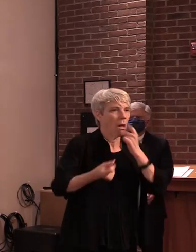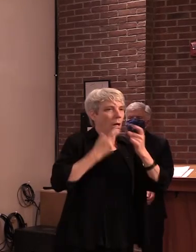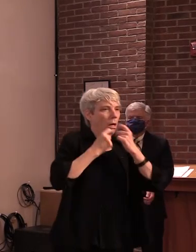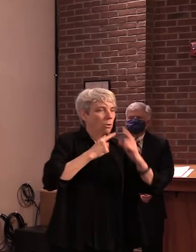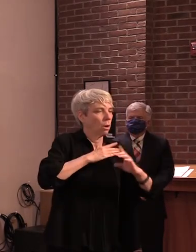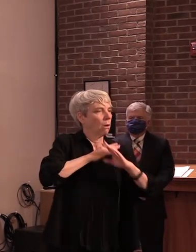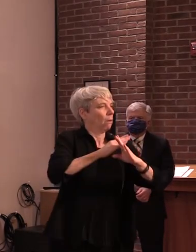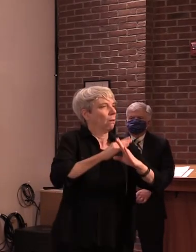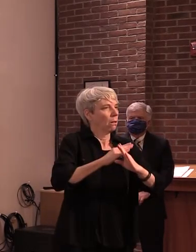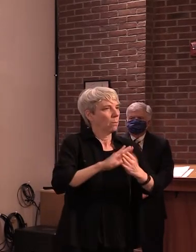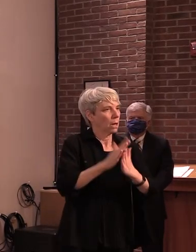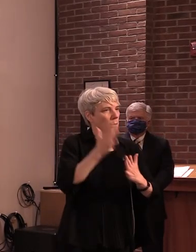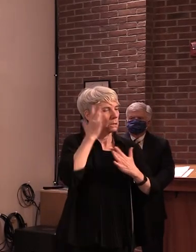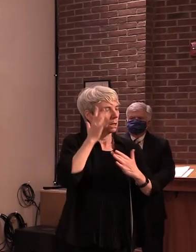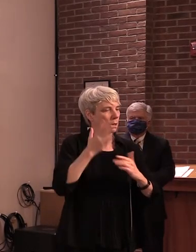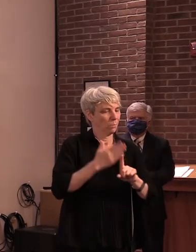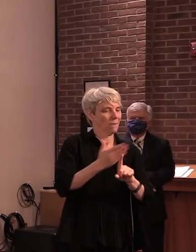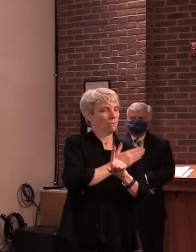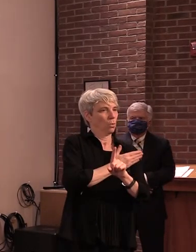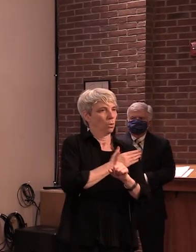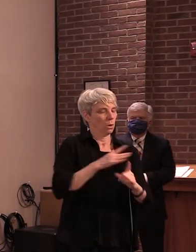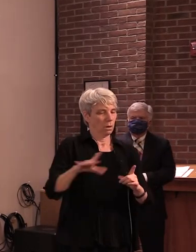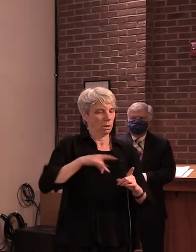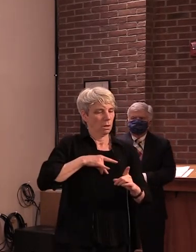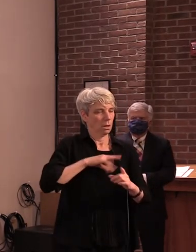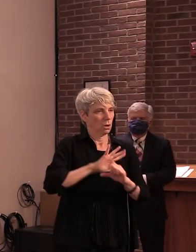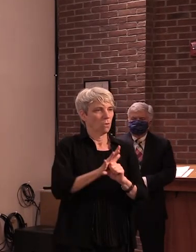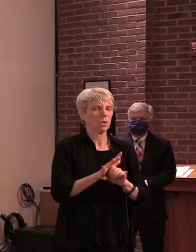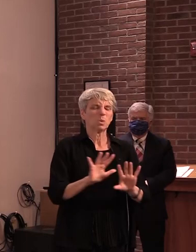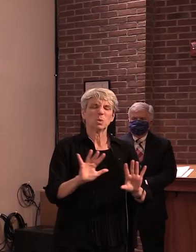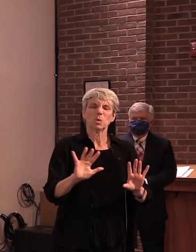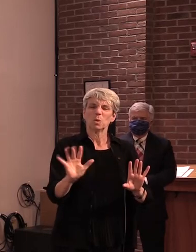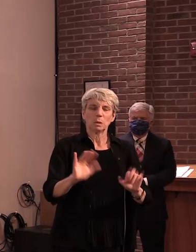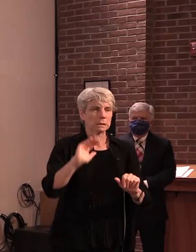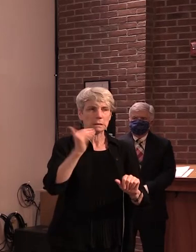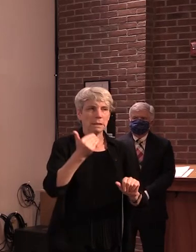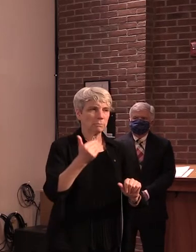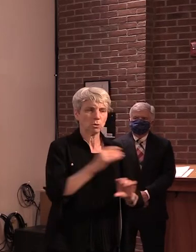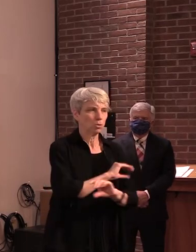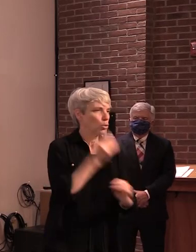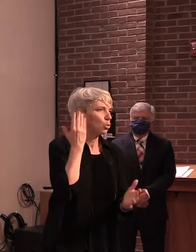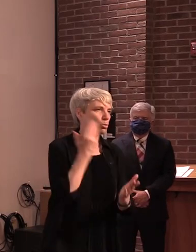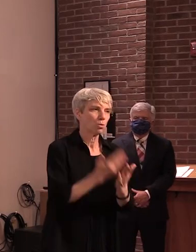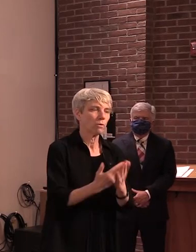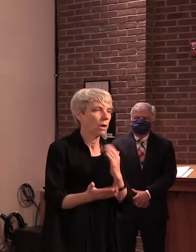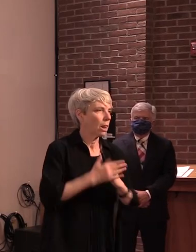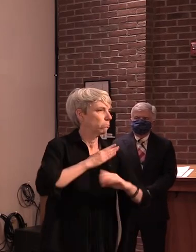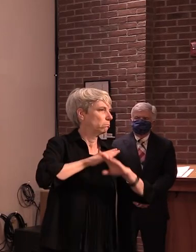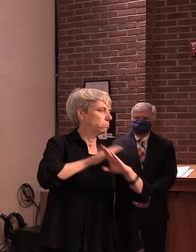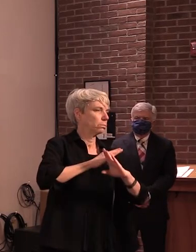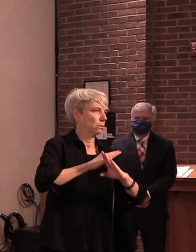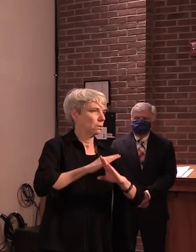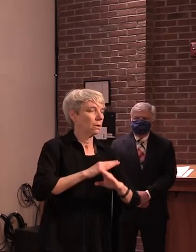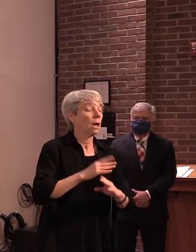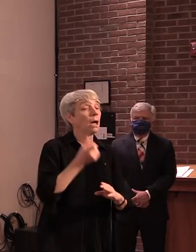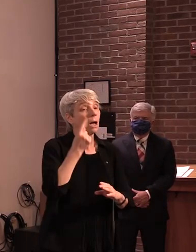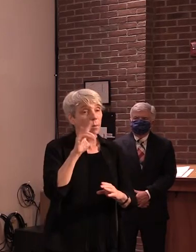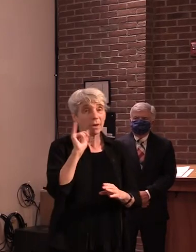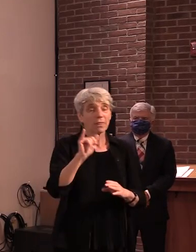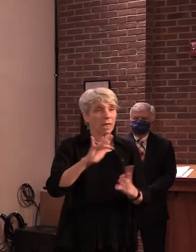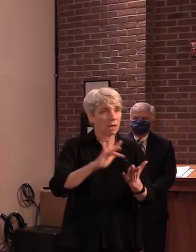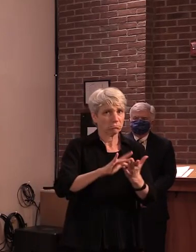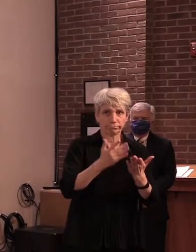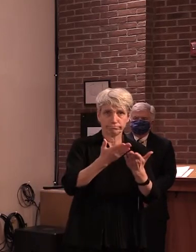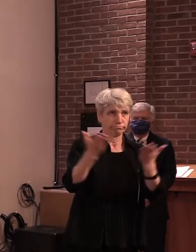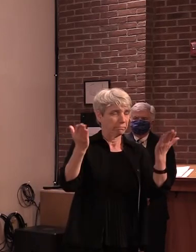illness, and that's where it stands on even shakier ground. But clearly the drug is not a restricted drug.